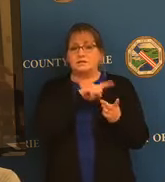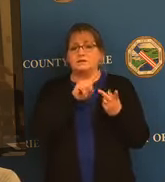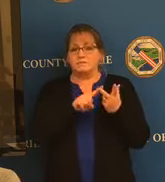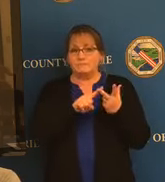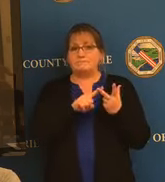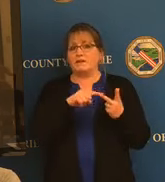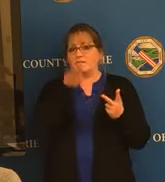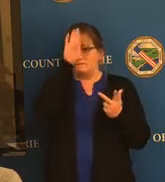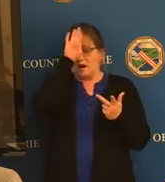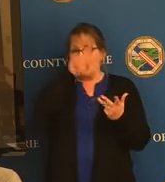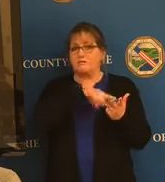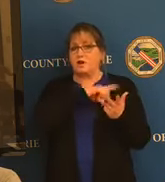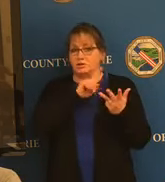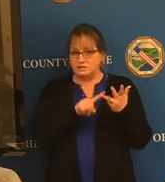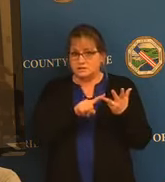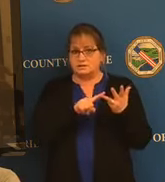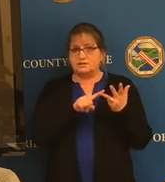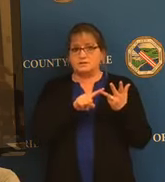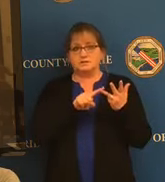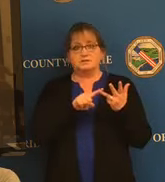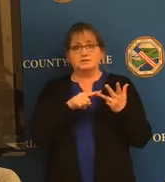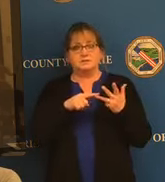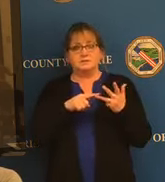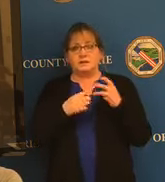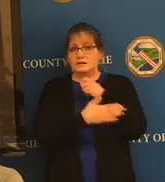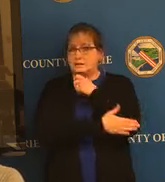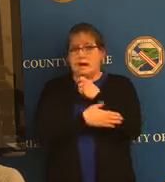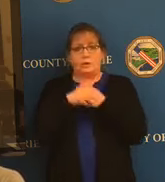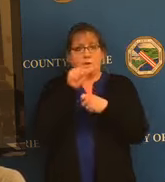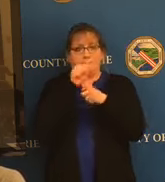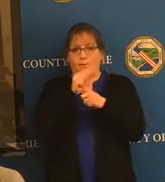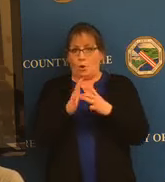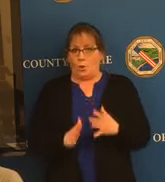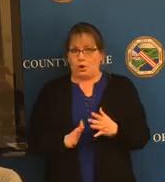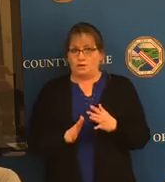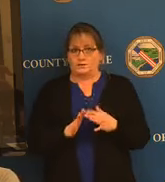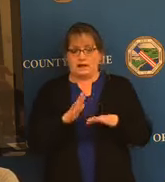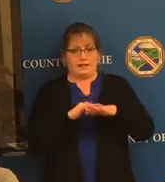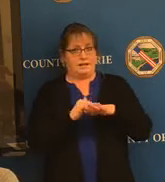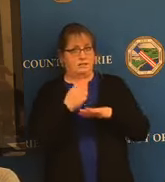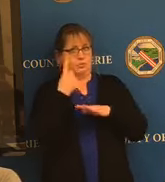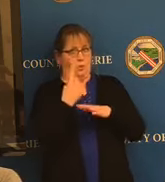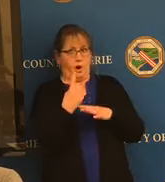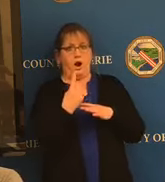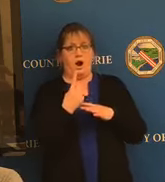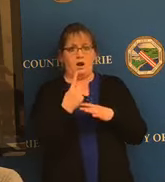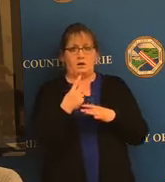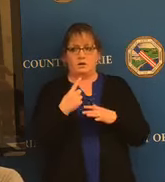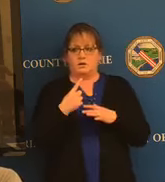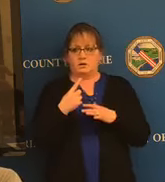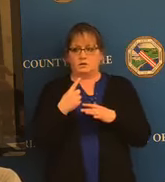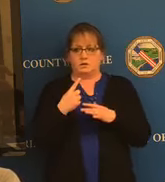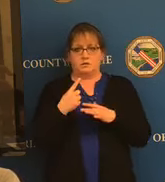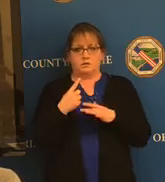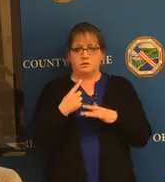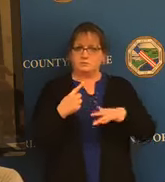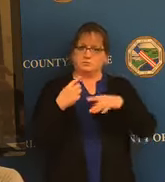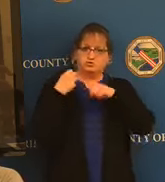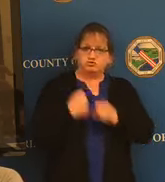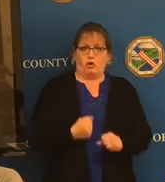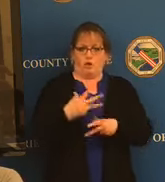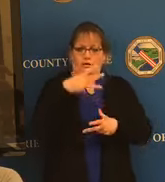that have tested positive. We know we have county's employees that have worked, at least one, heavily dutifully involved in